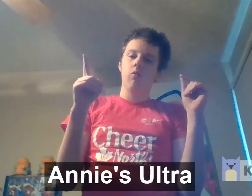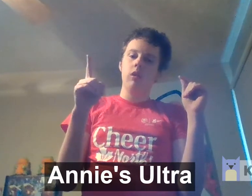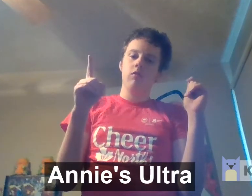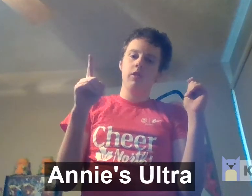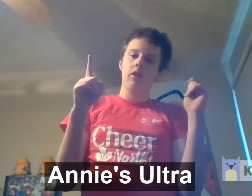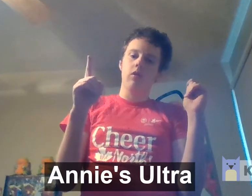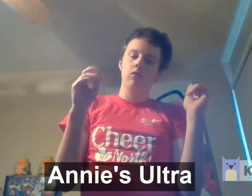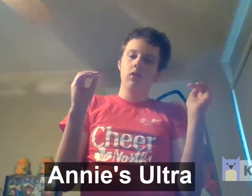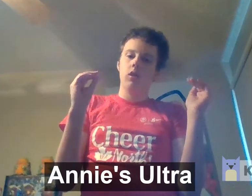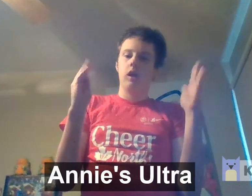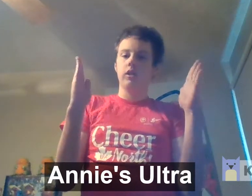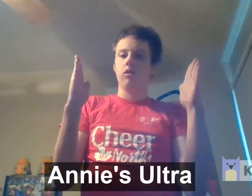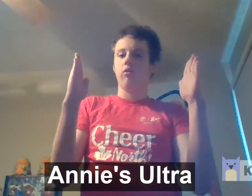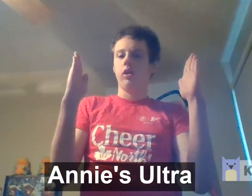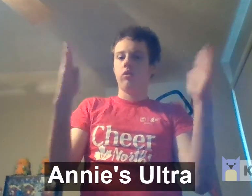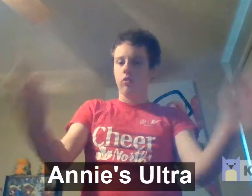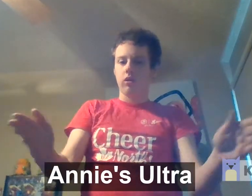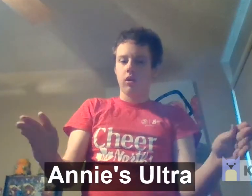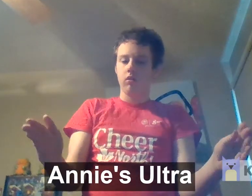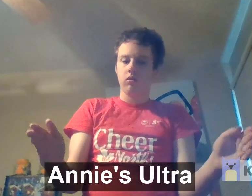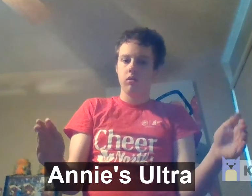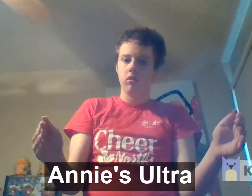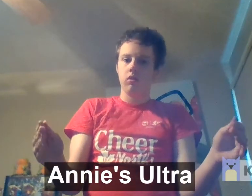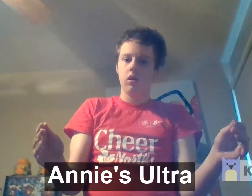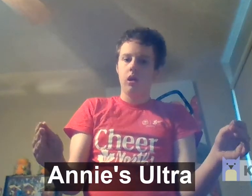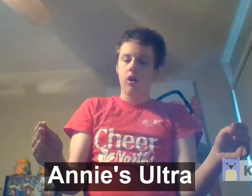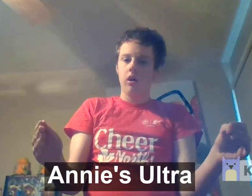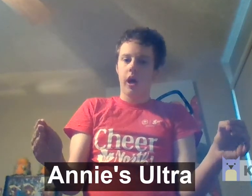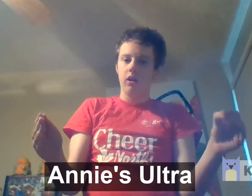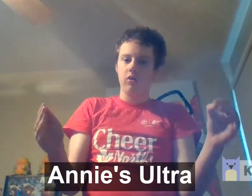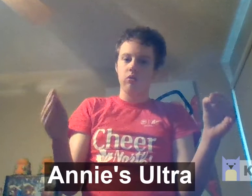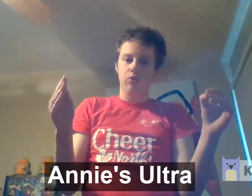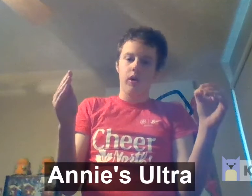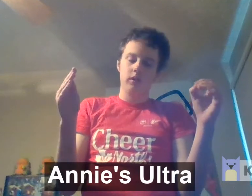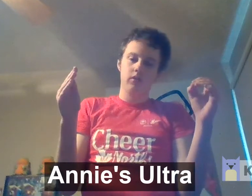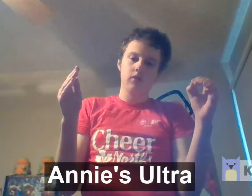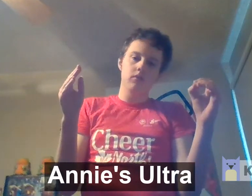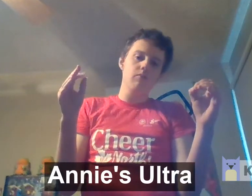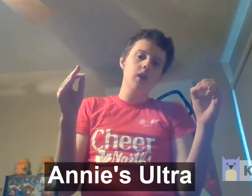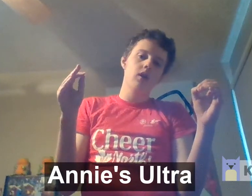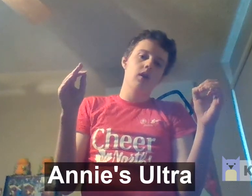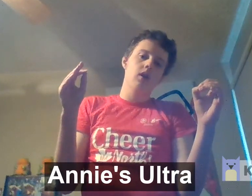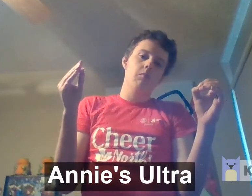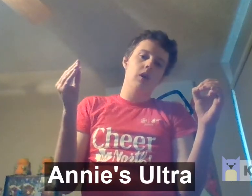Once before, it's not quite a joke called any other one. But